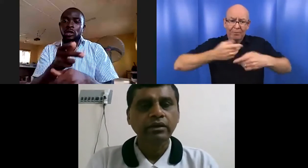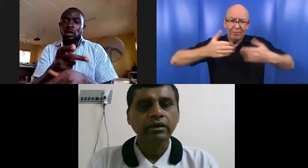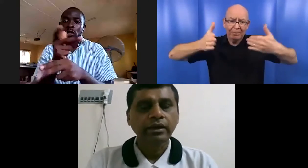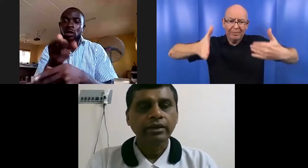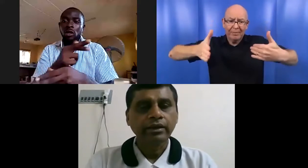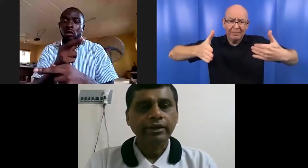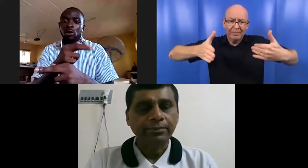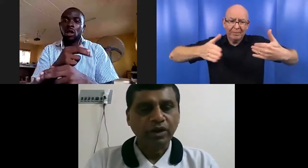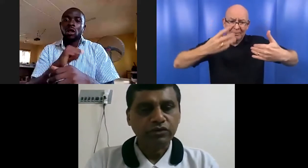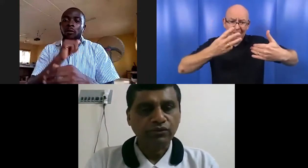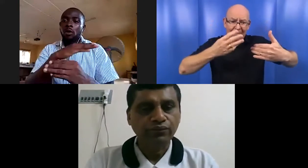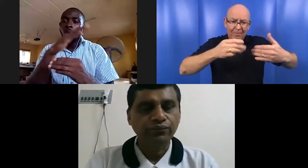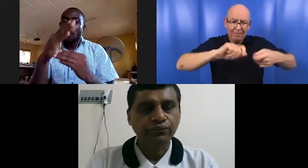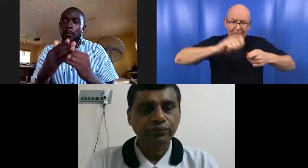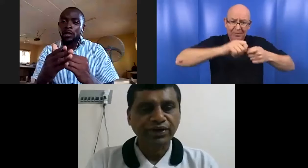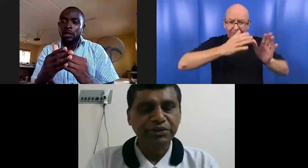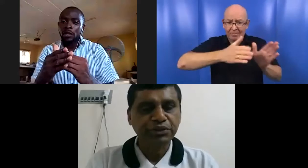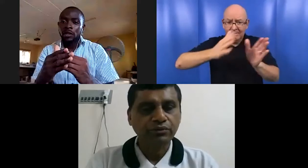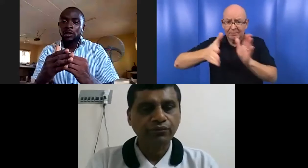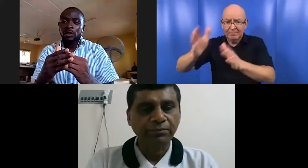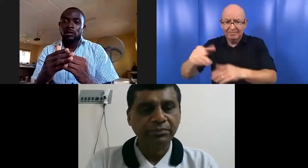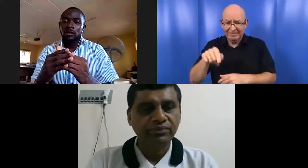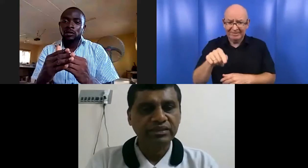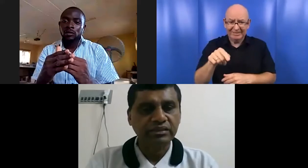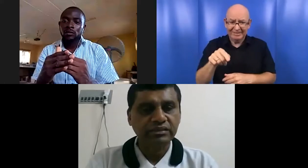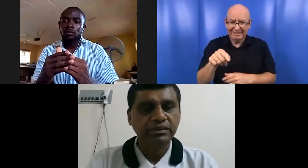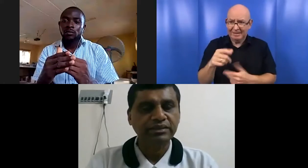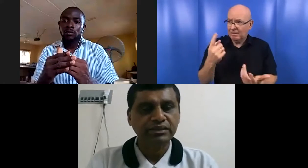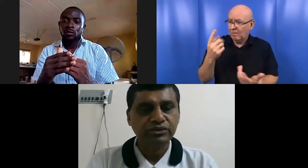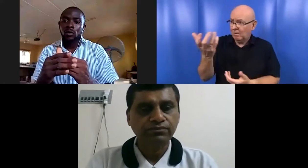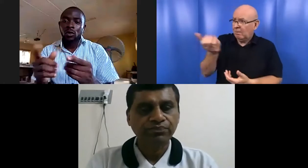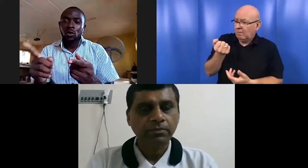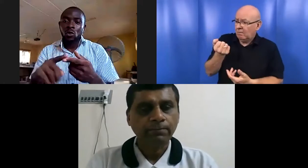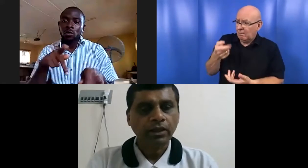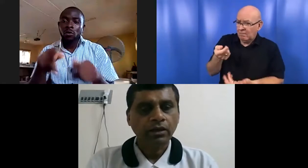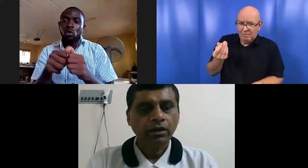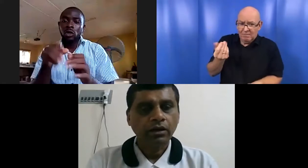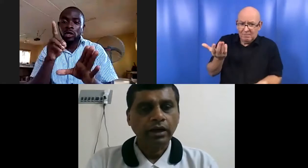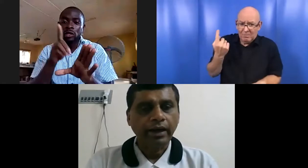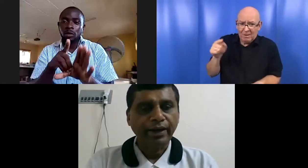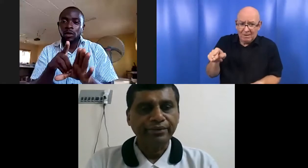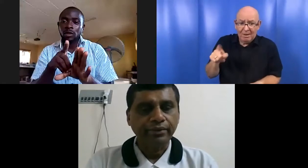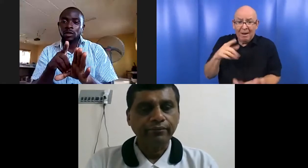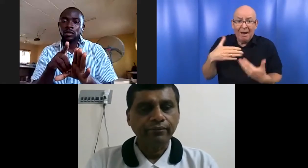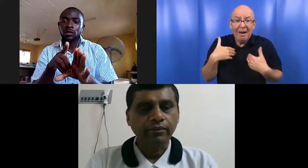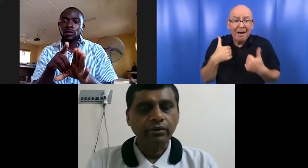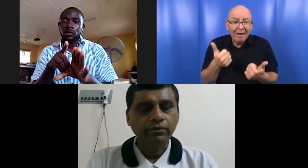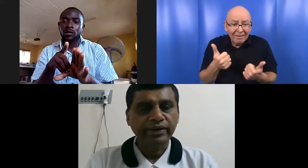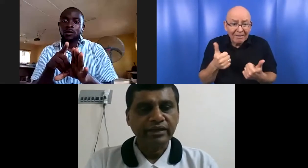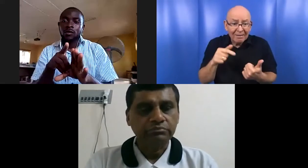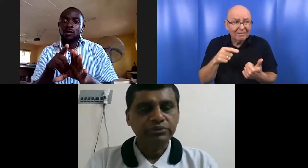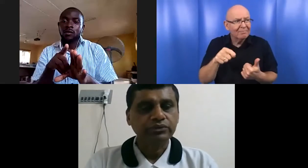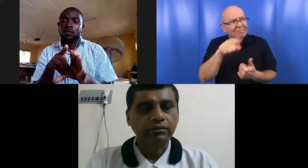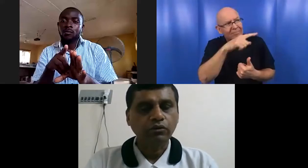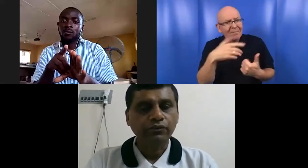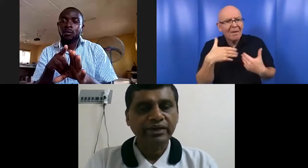completely kept out of reach for people with the disabilities. And when